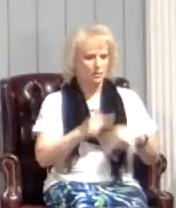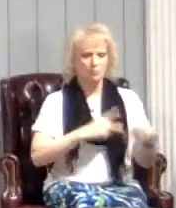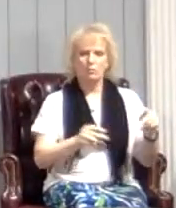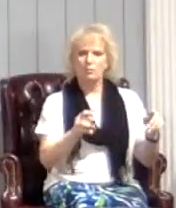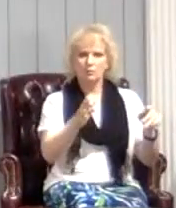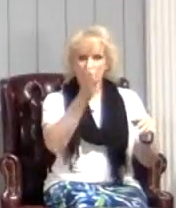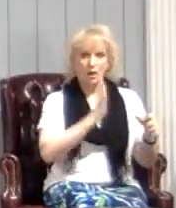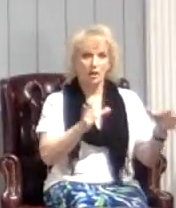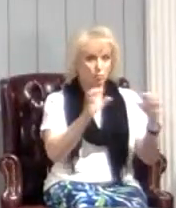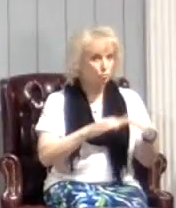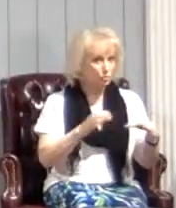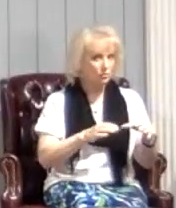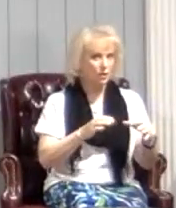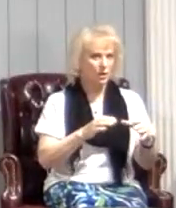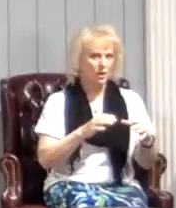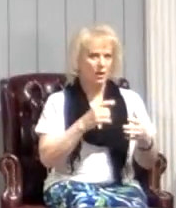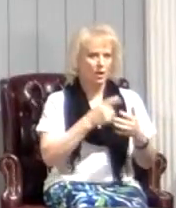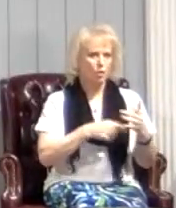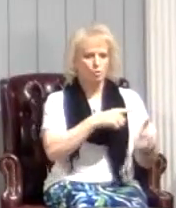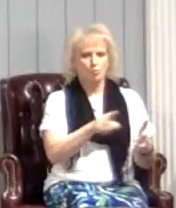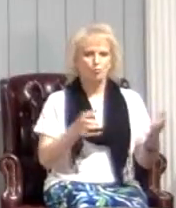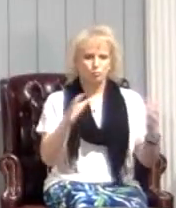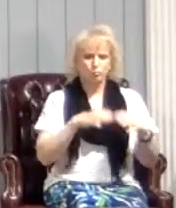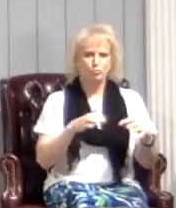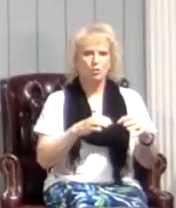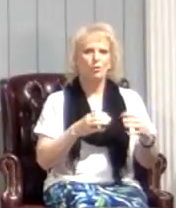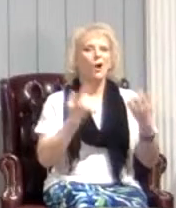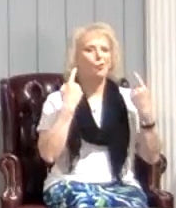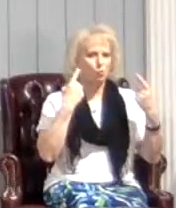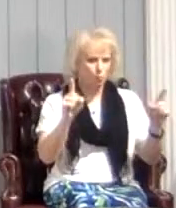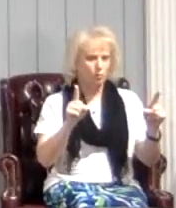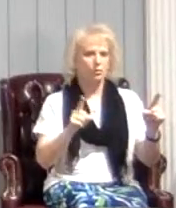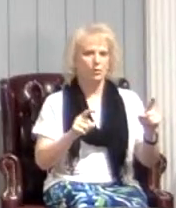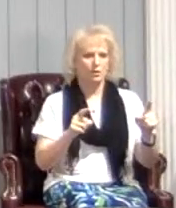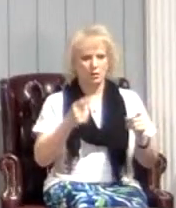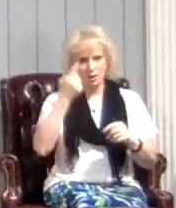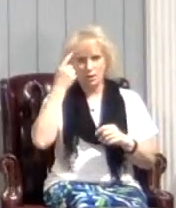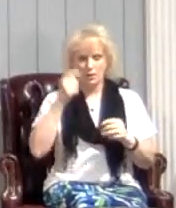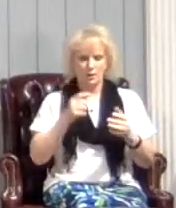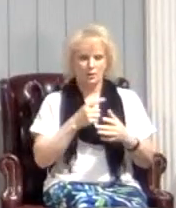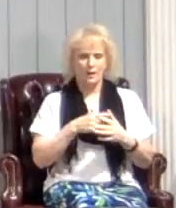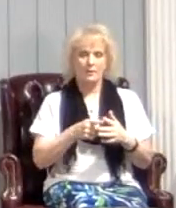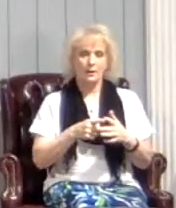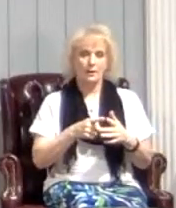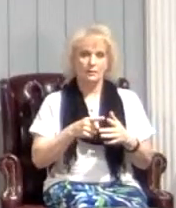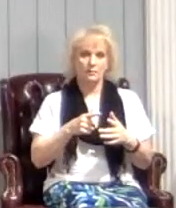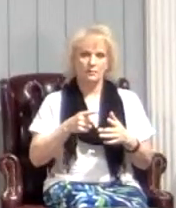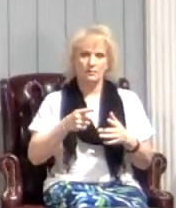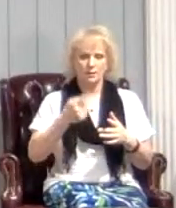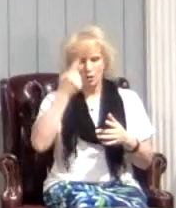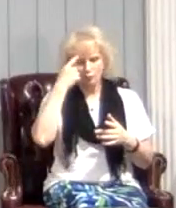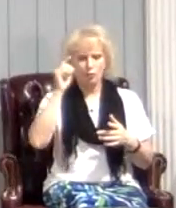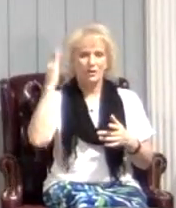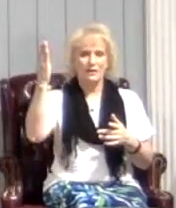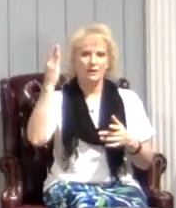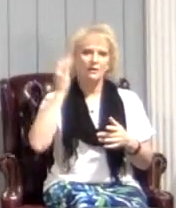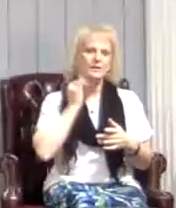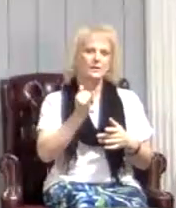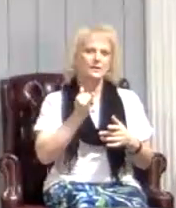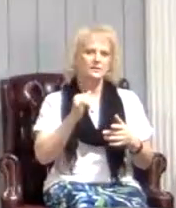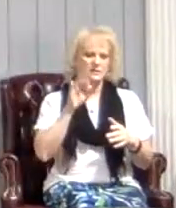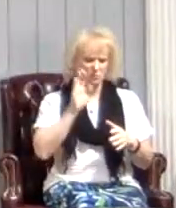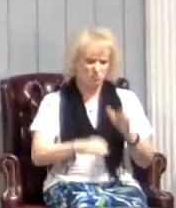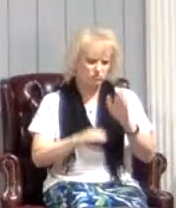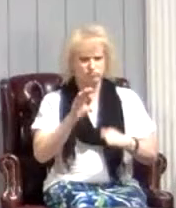something, and what they do is going to work. And then he says, for he it is that shall tread down our enemies.